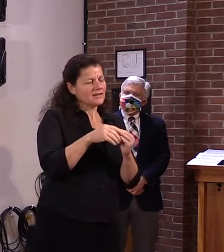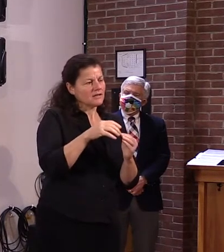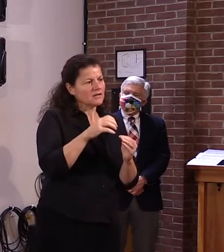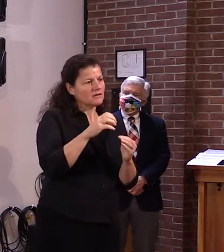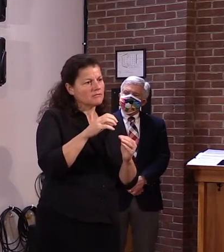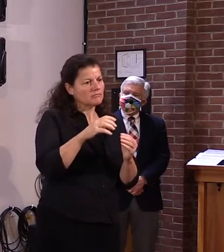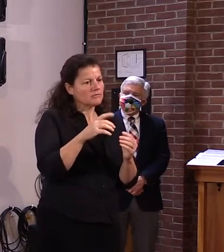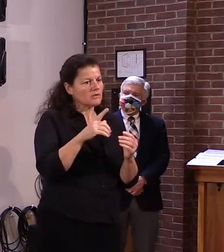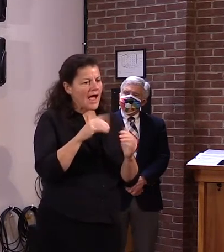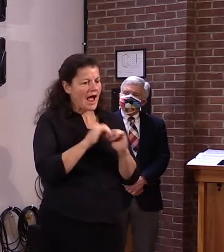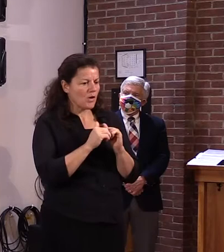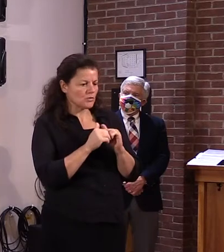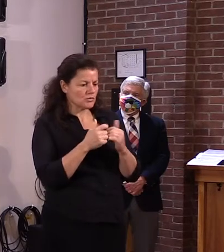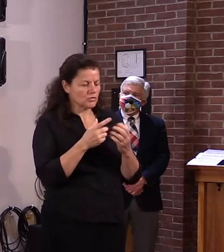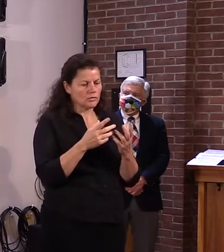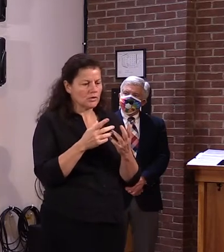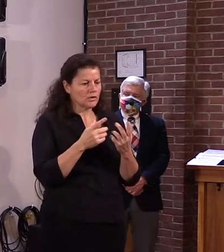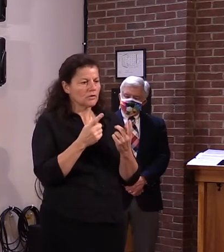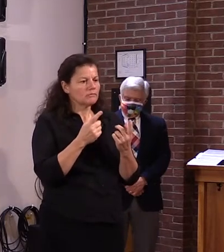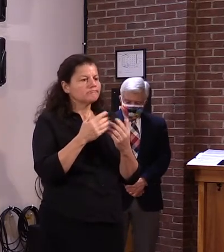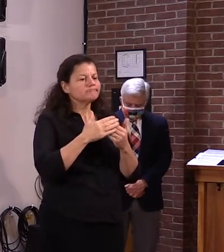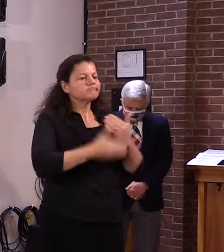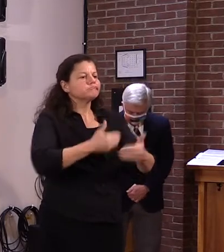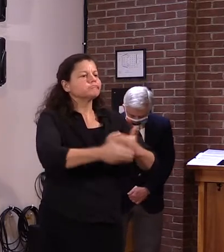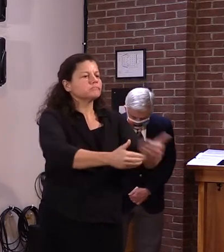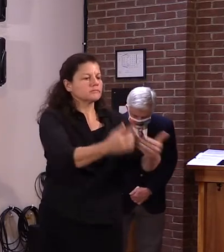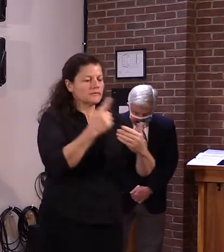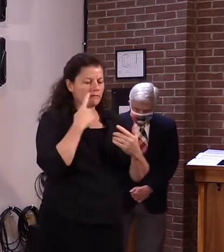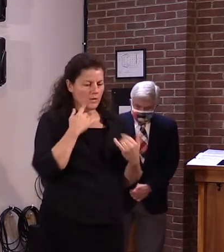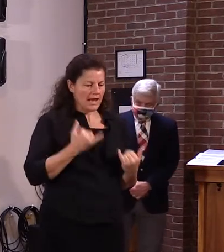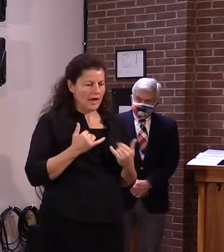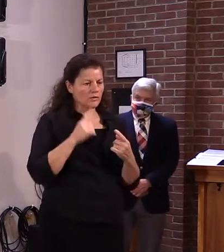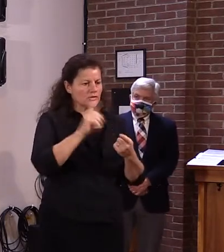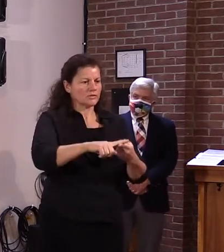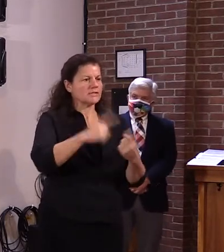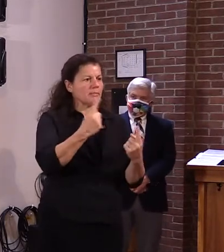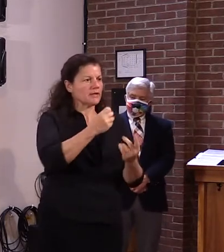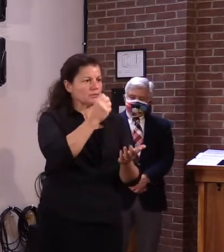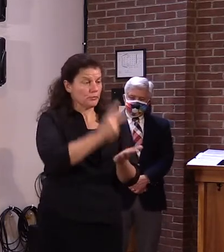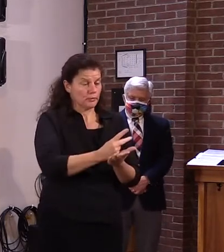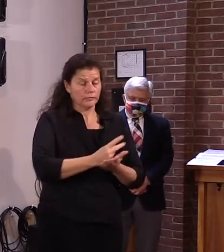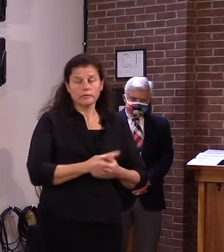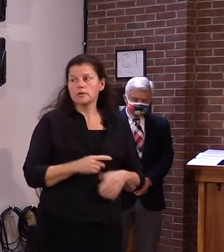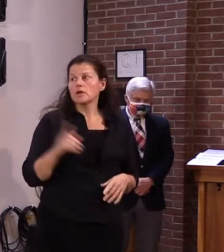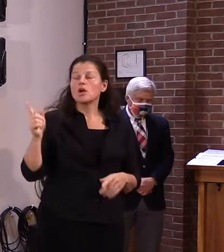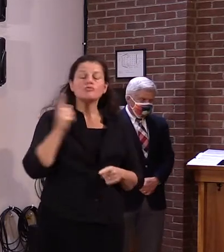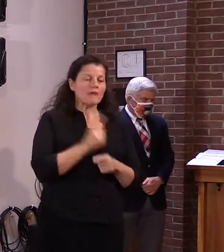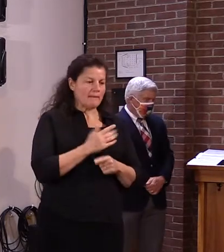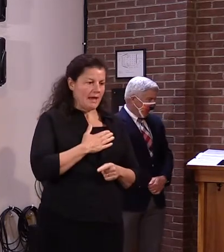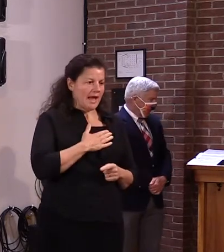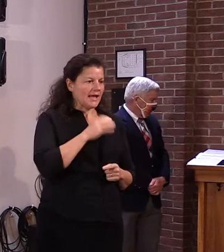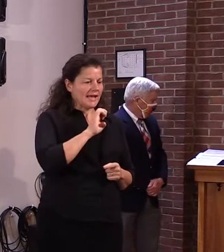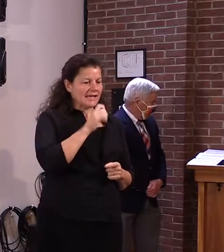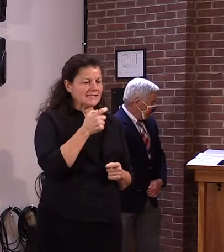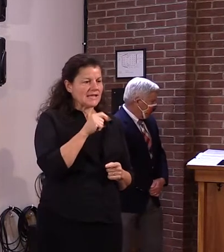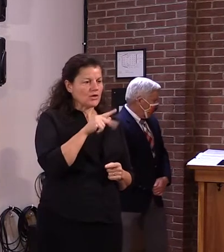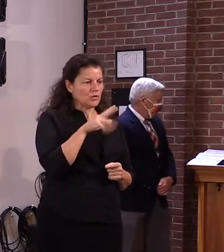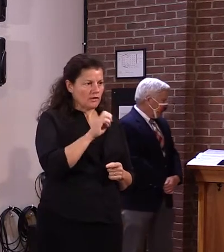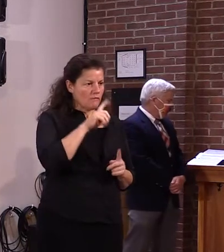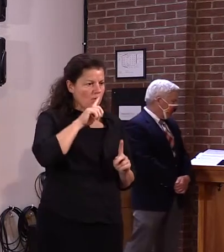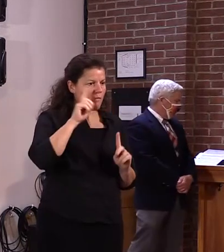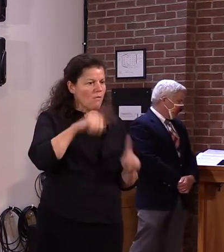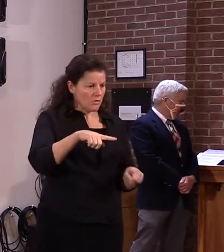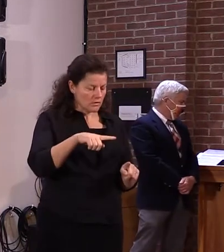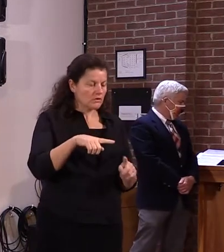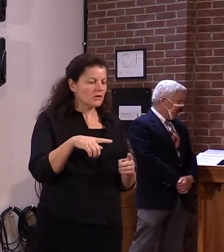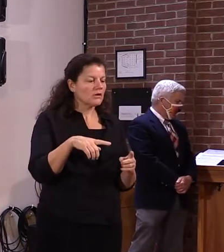legislative session. Yeah, the executive order will basically take the place of what was in the